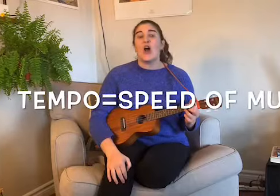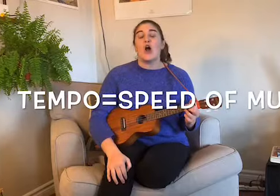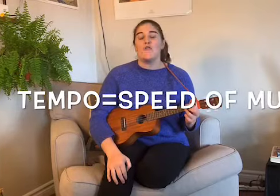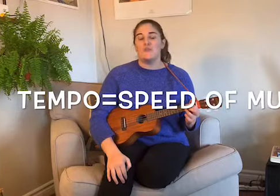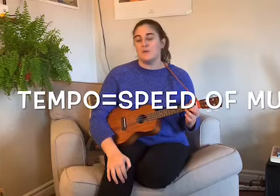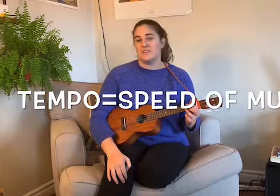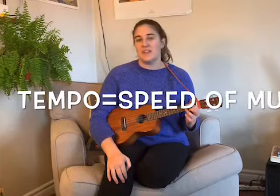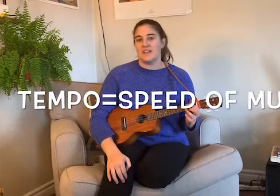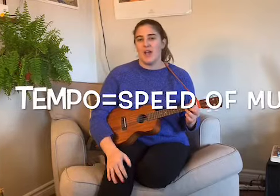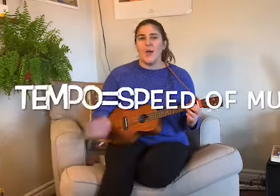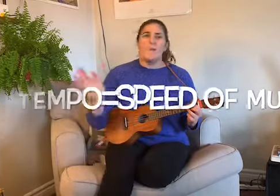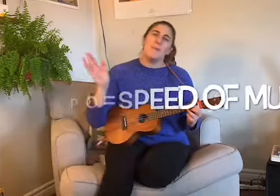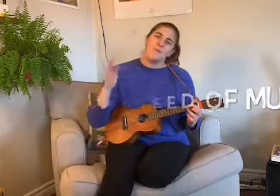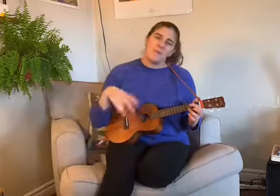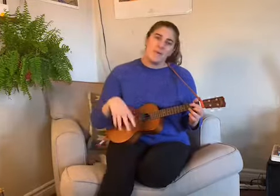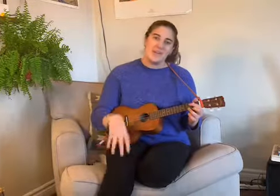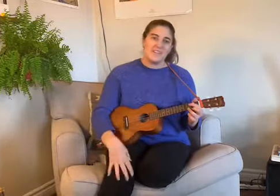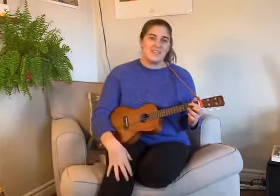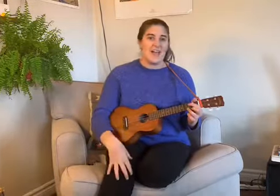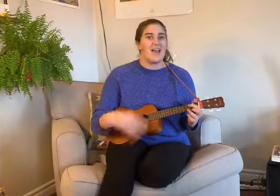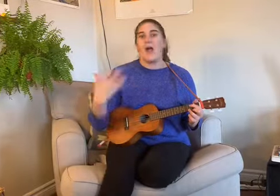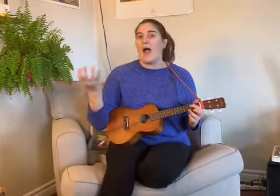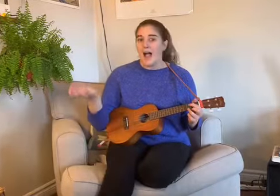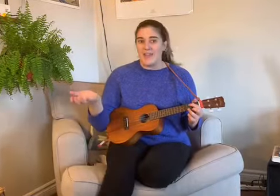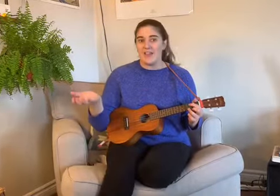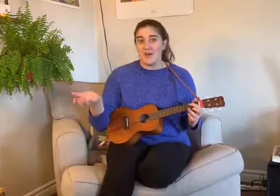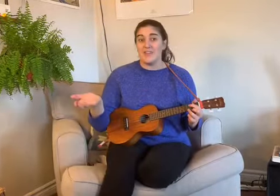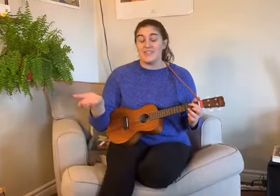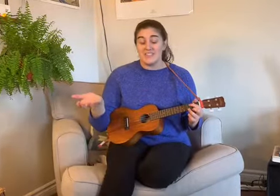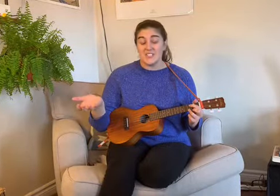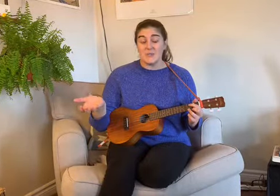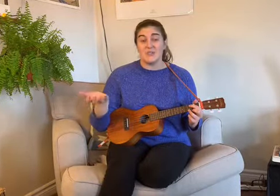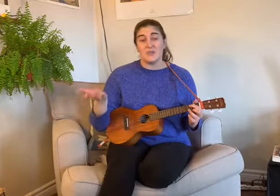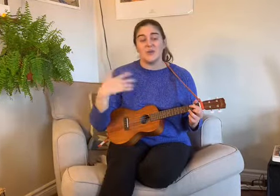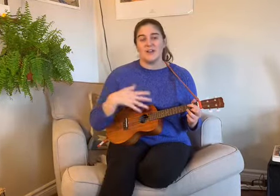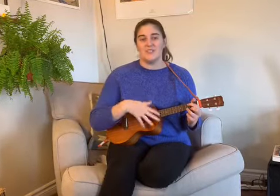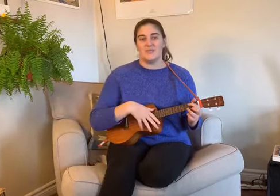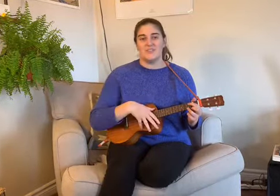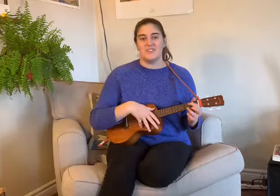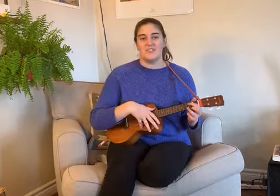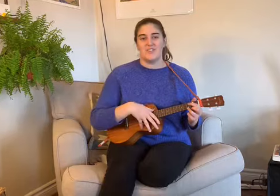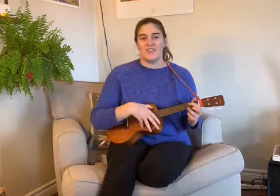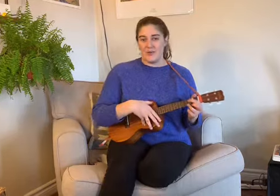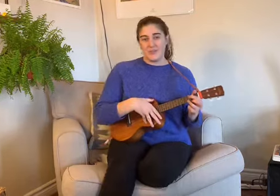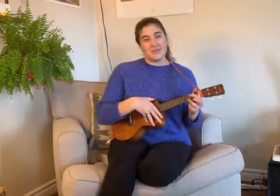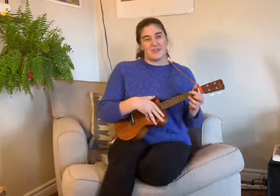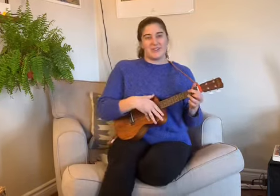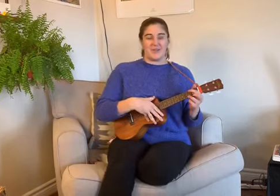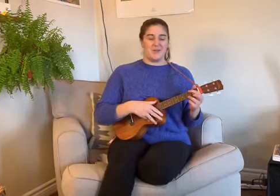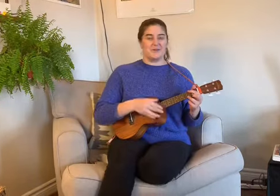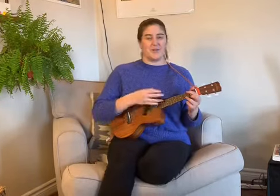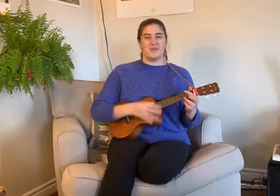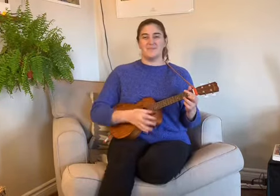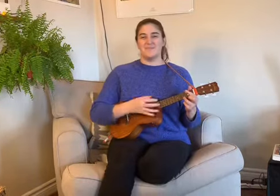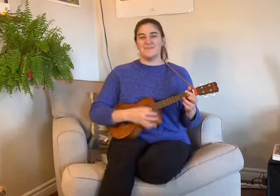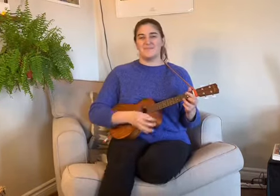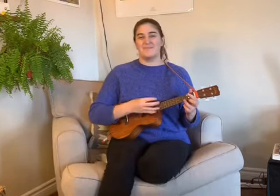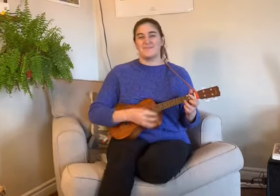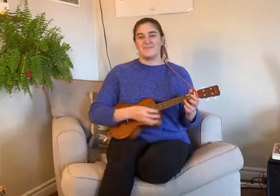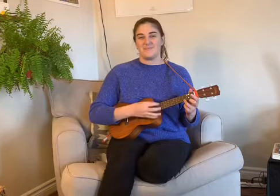of music. But before we get to that, I thought since it's been so long since we've seen each other that we'd do a little hello song